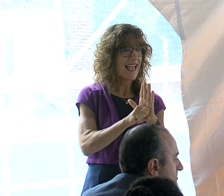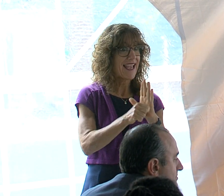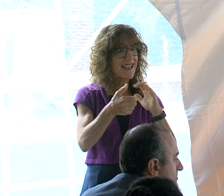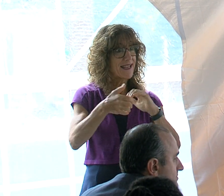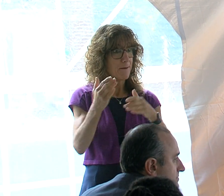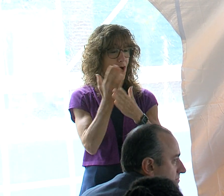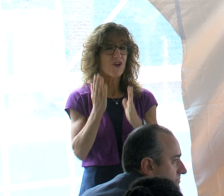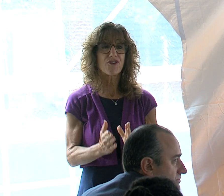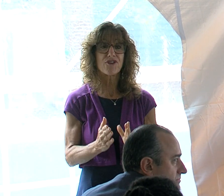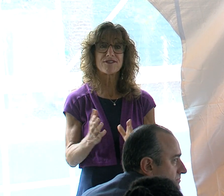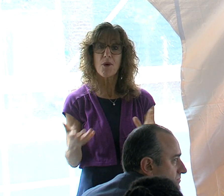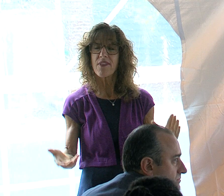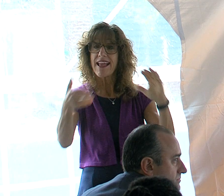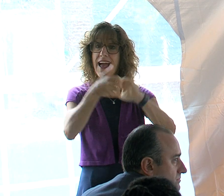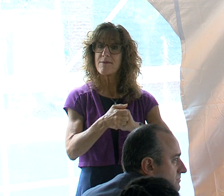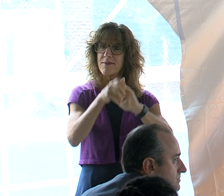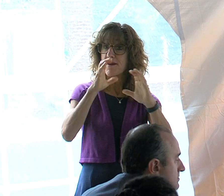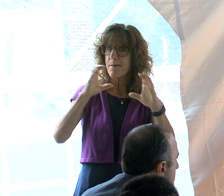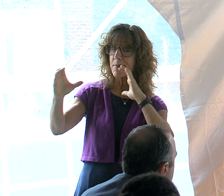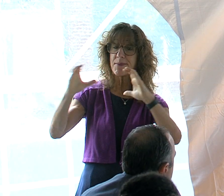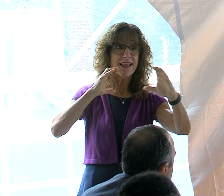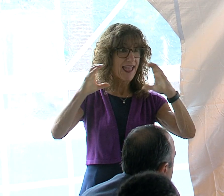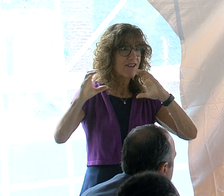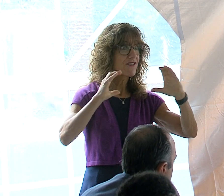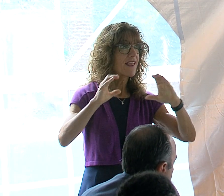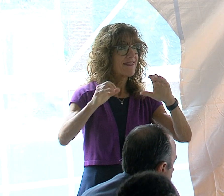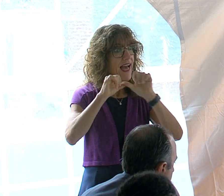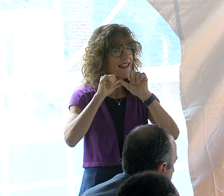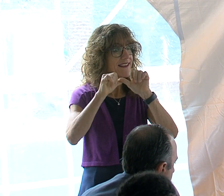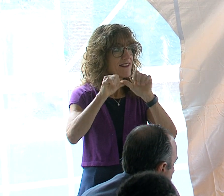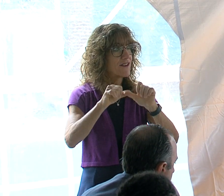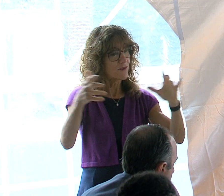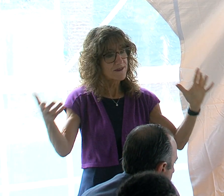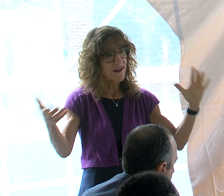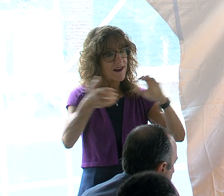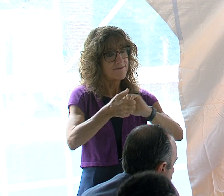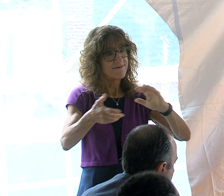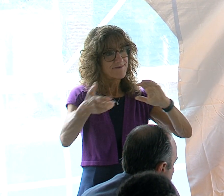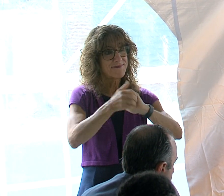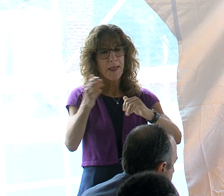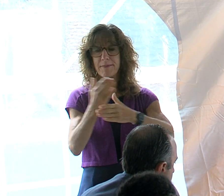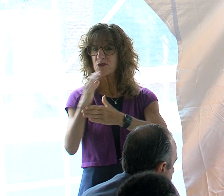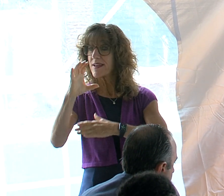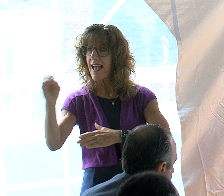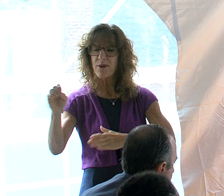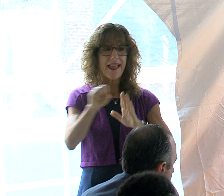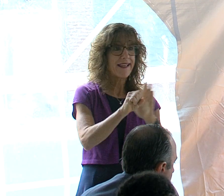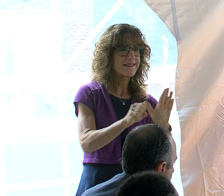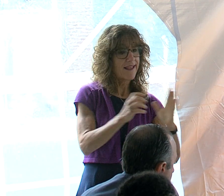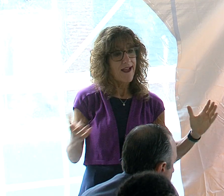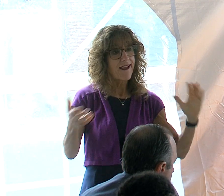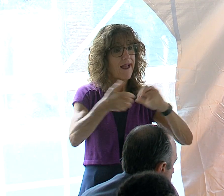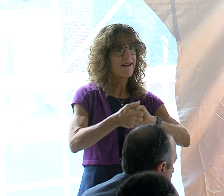so the collaboration and communication that continuously comes together between county and state